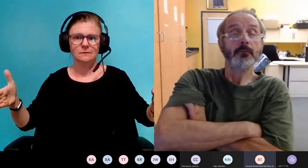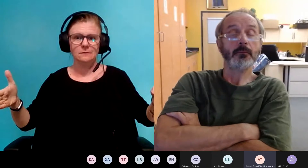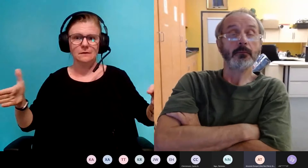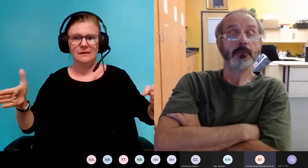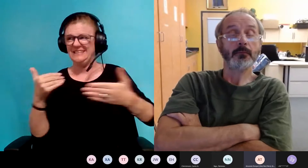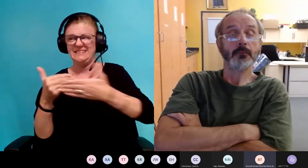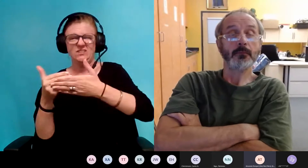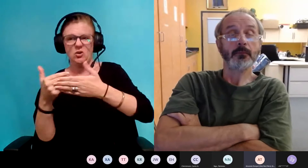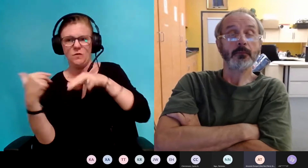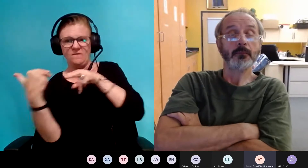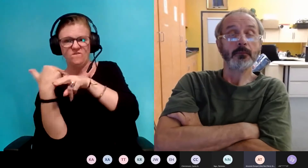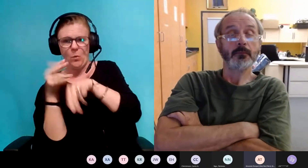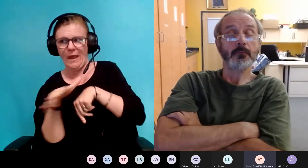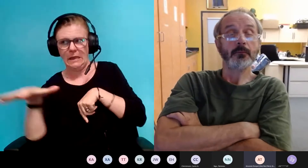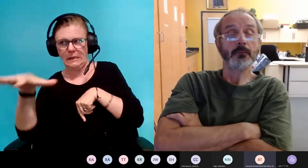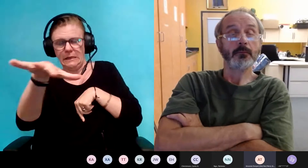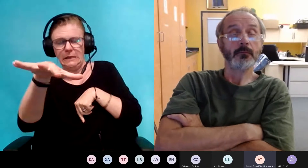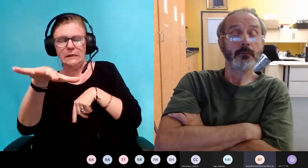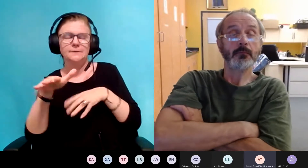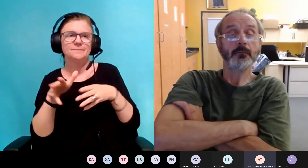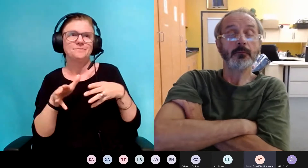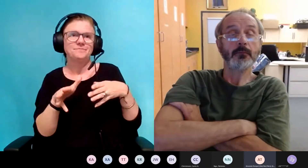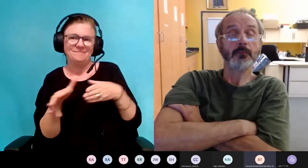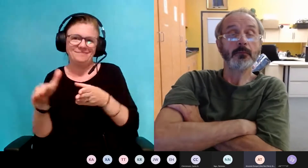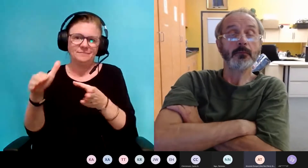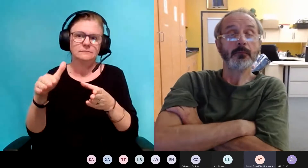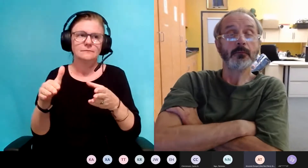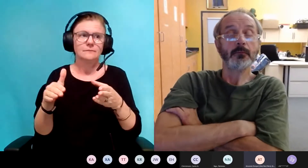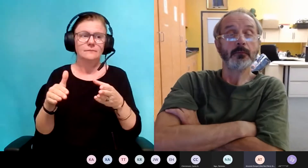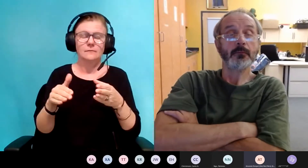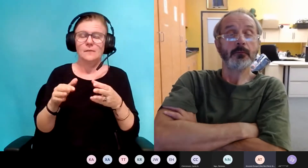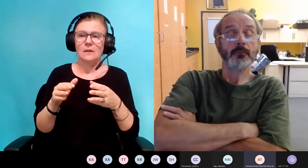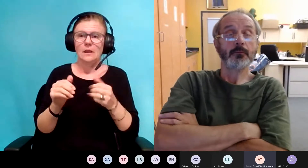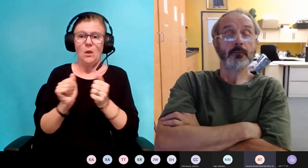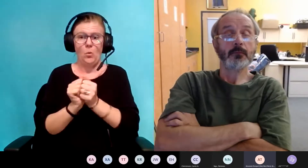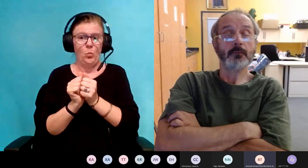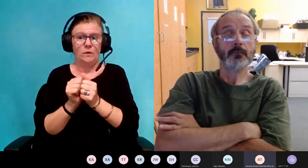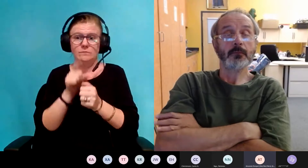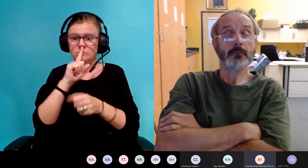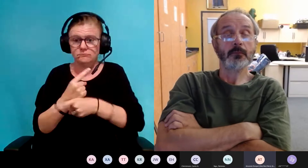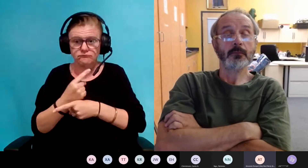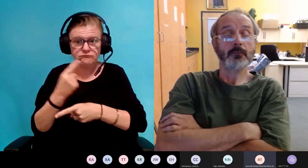freeway. And even with proper